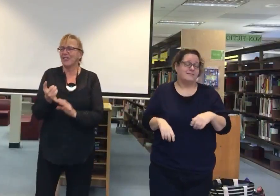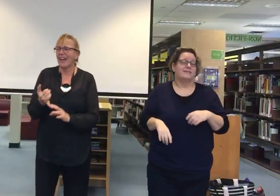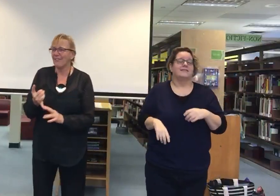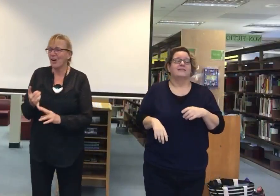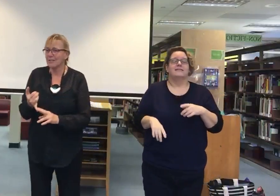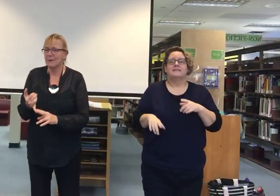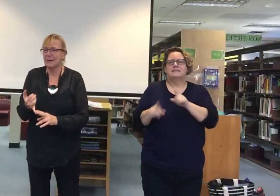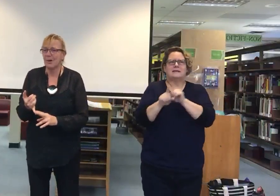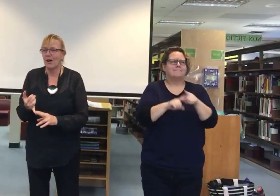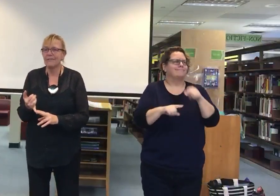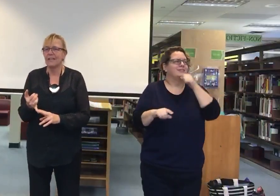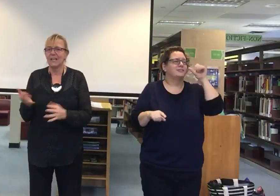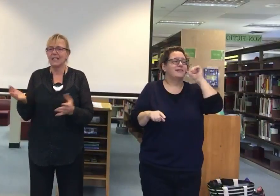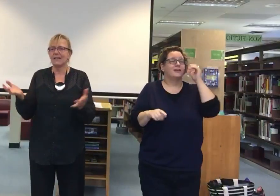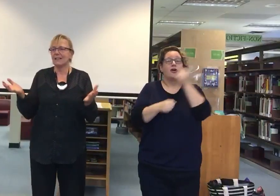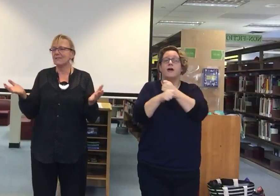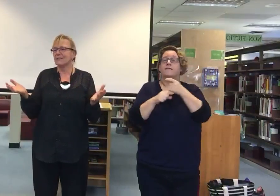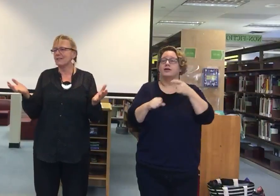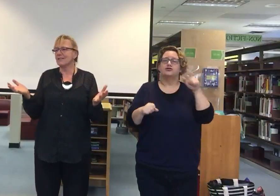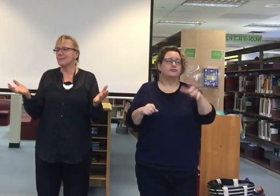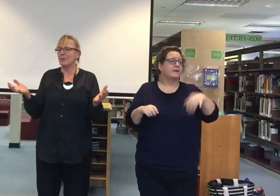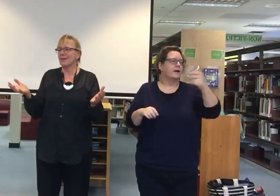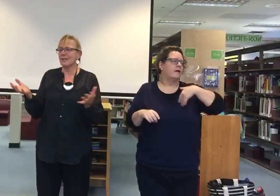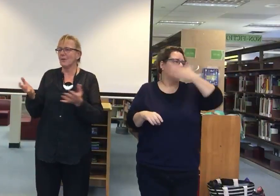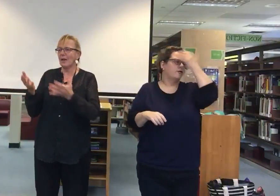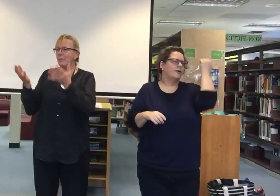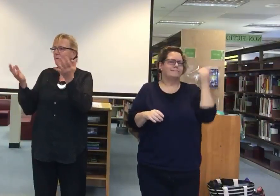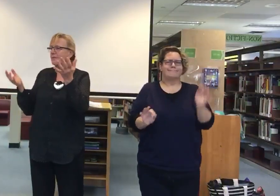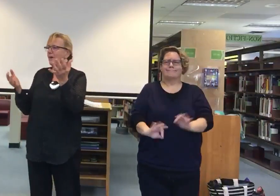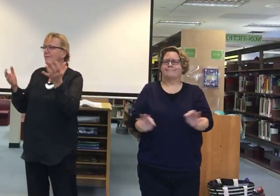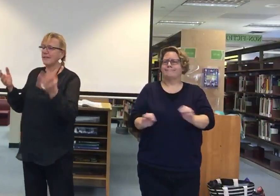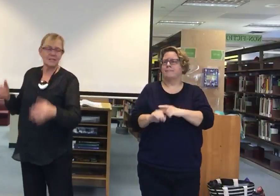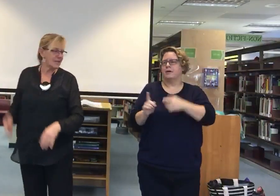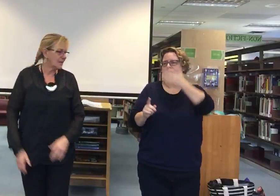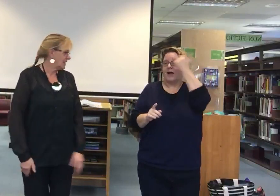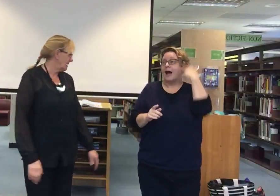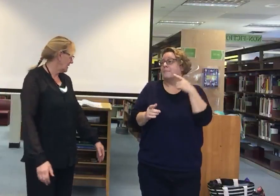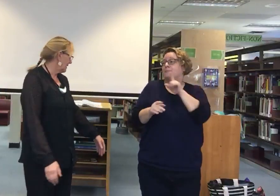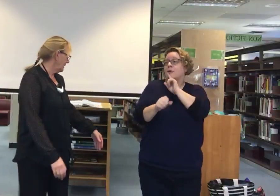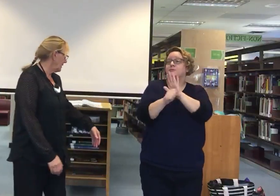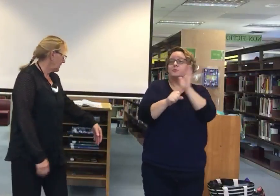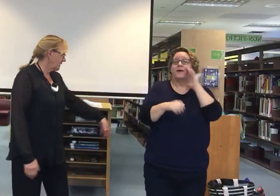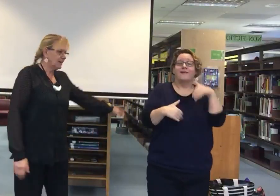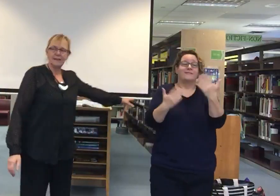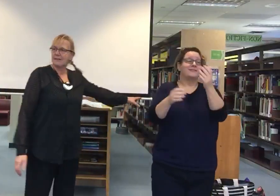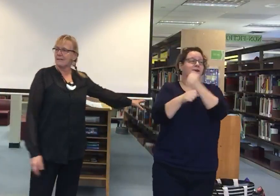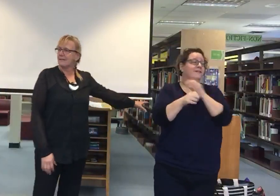like yesterday, I forgot to pick up coffee. Like, it was such a simple thing. So I promised coffee and tea.